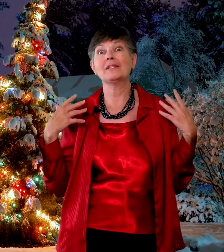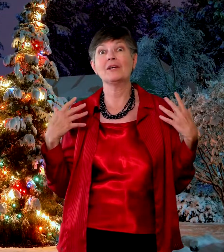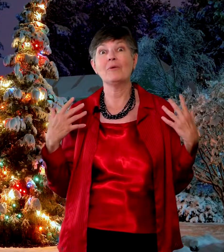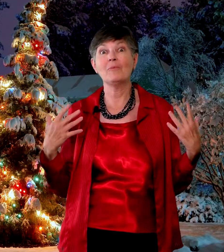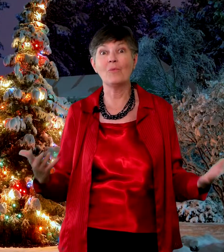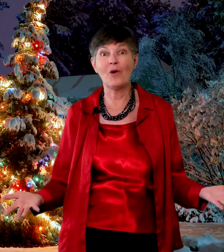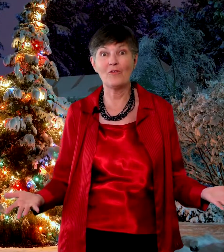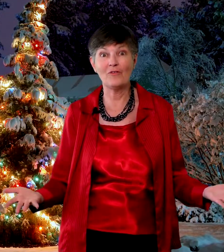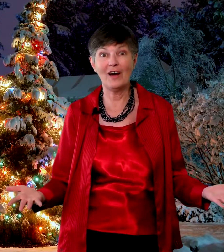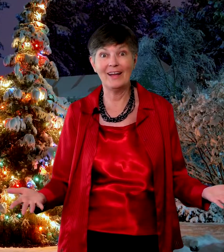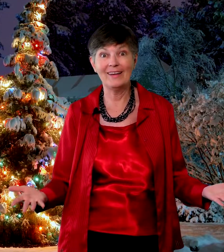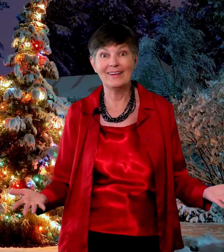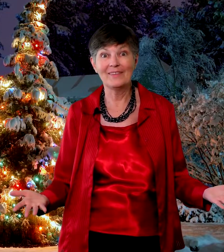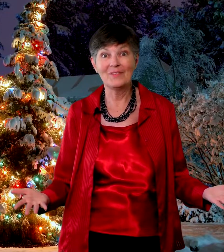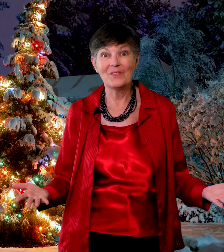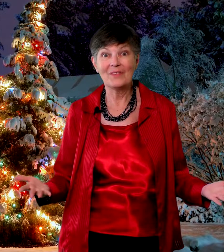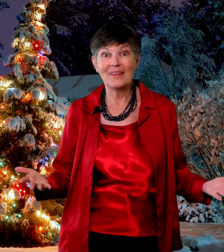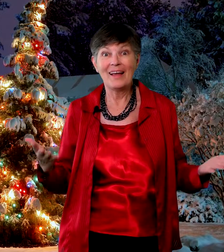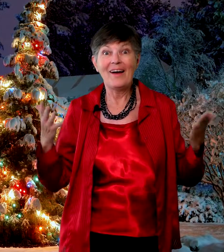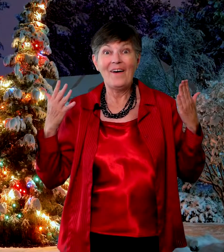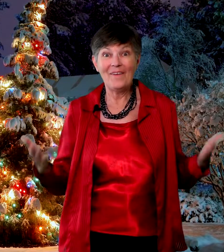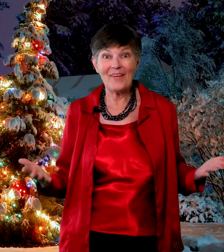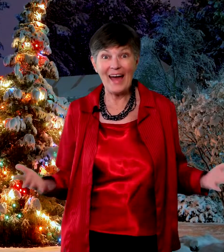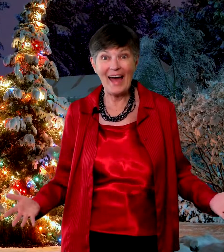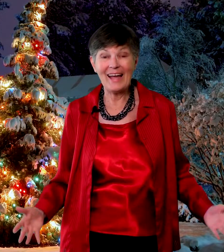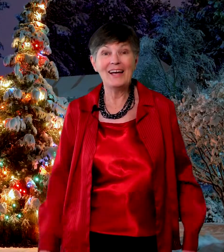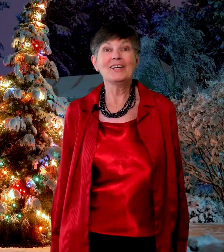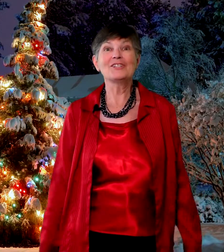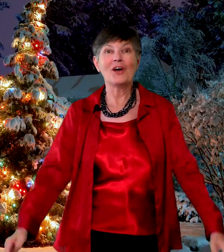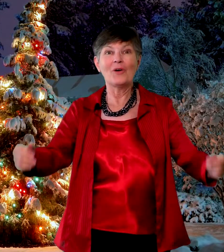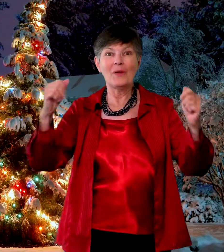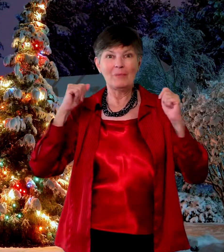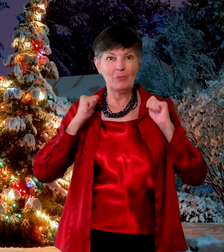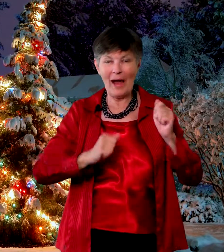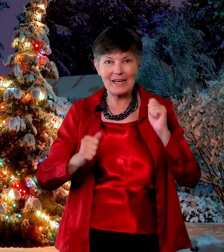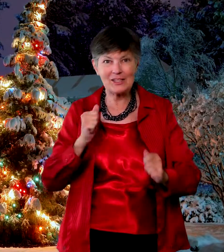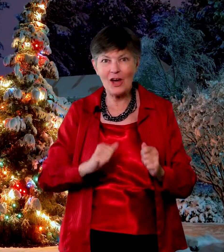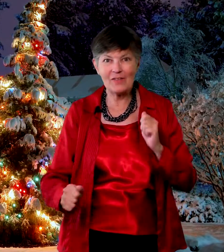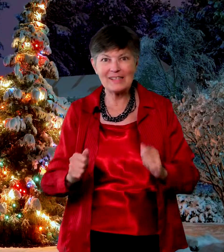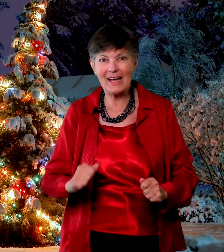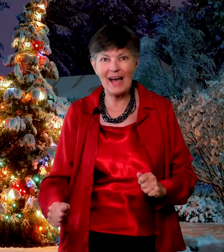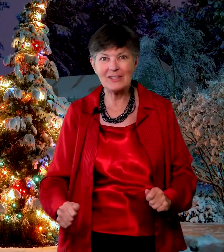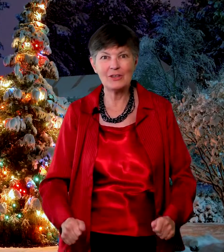it more fun. Okay, so practice all the signs so